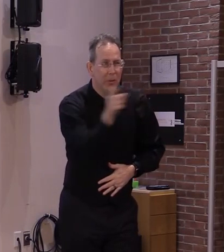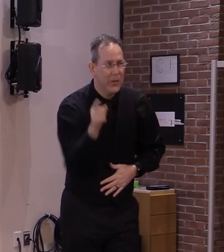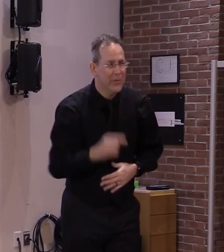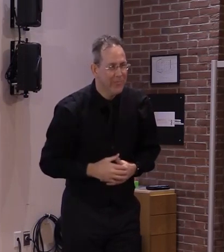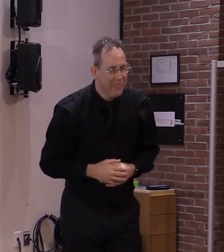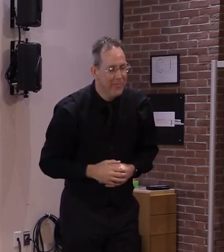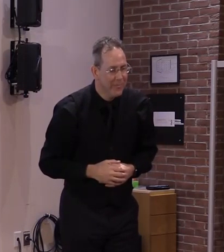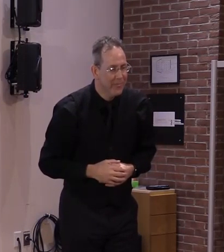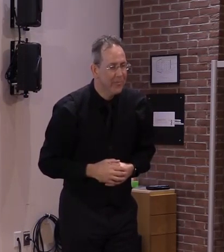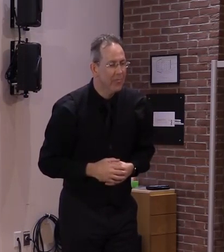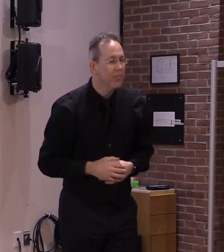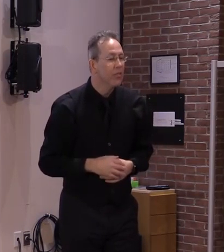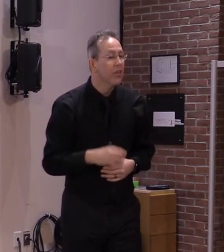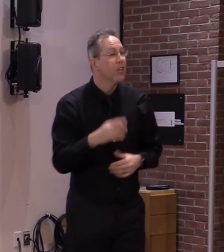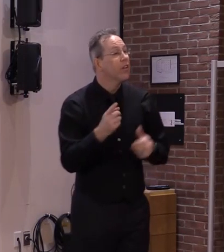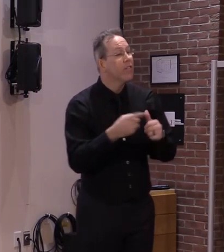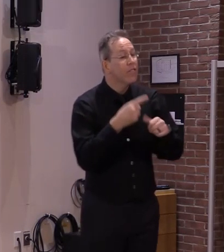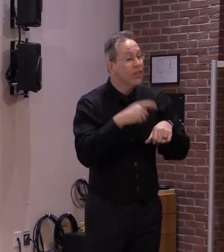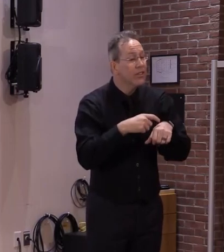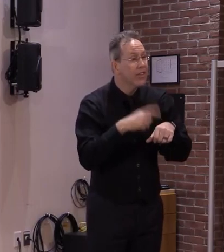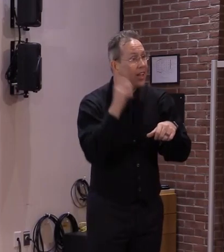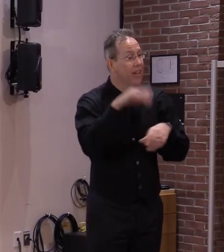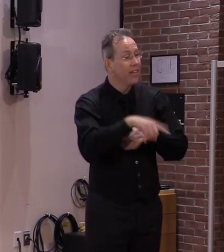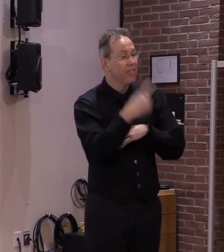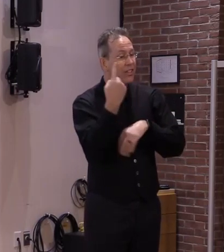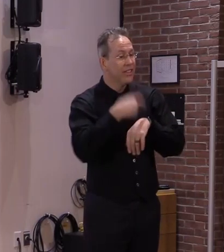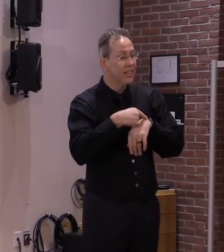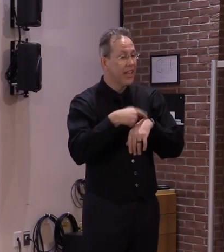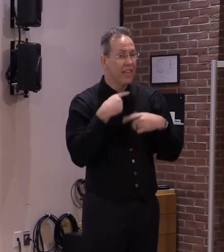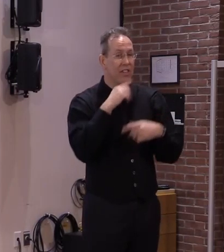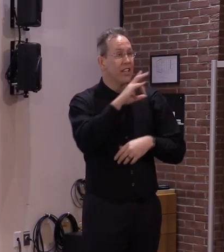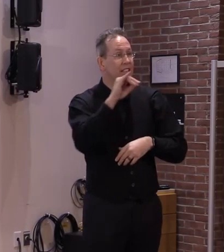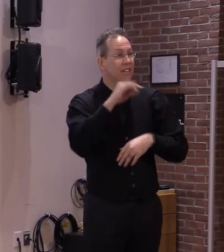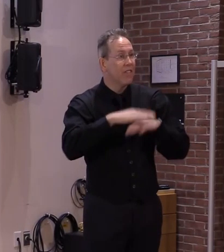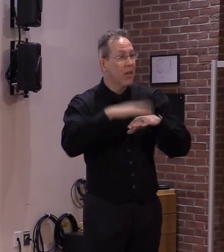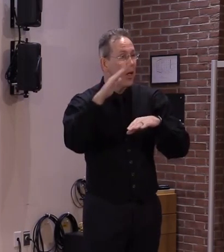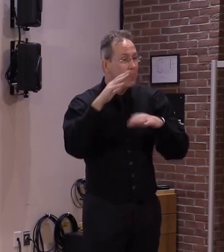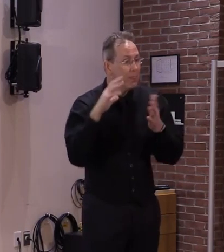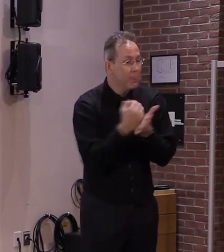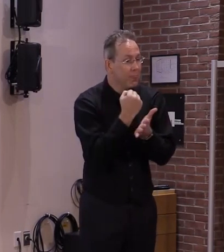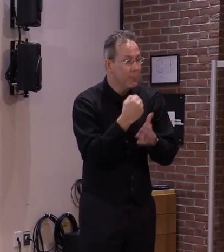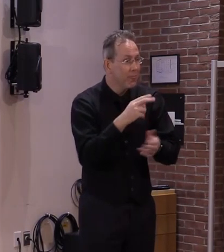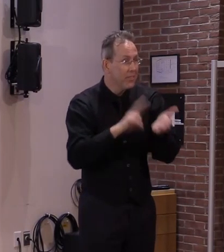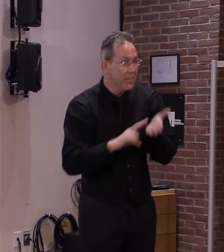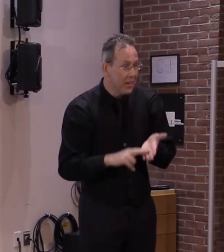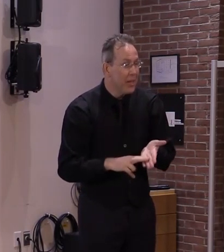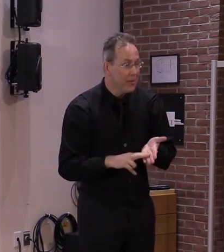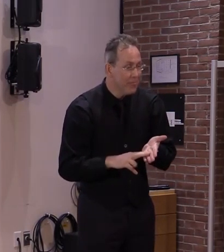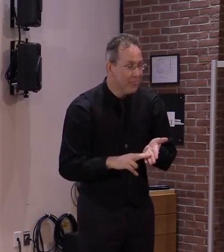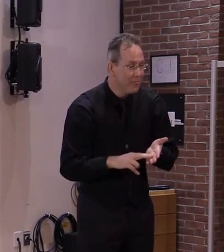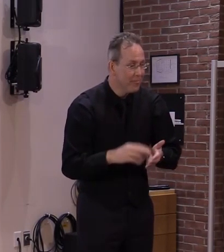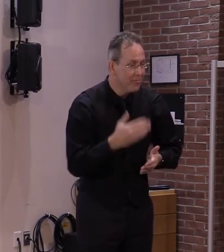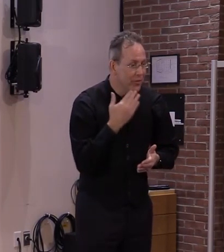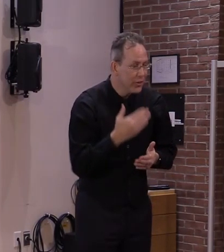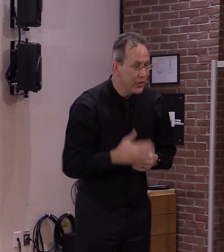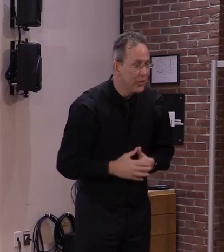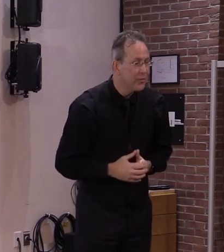are 70 years old and older. And unlike any other day when getting through would be no problem, phones could